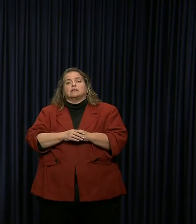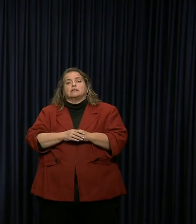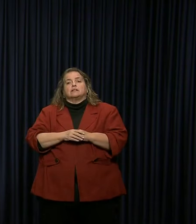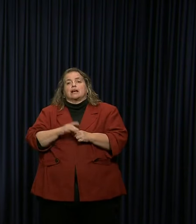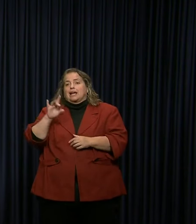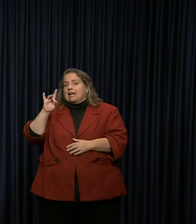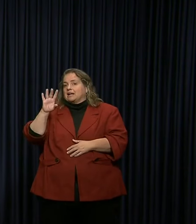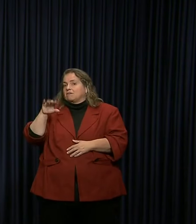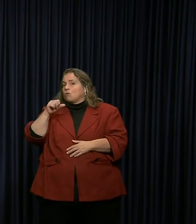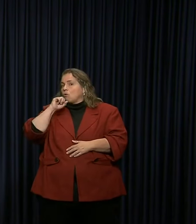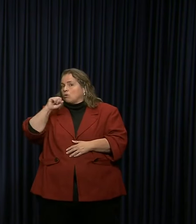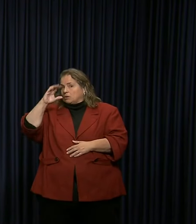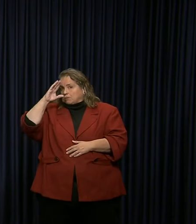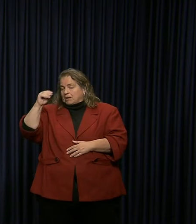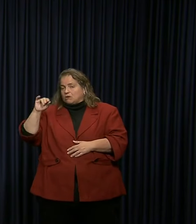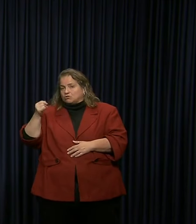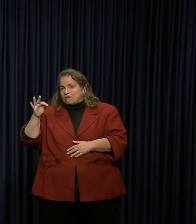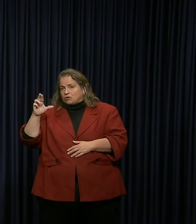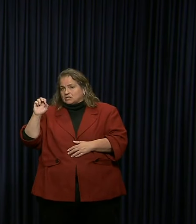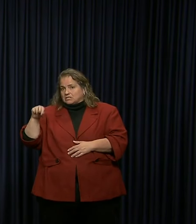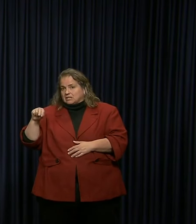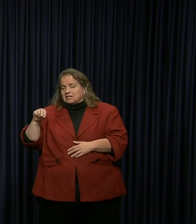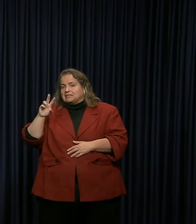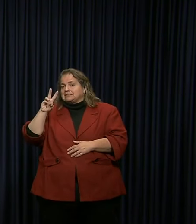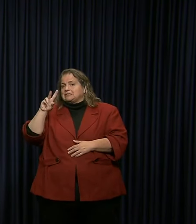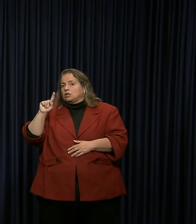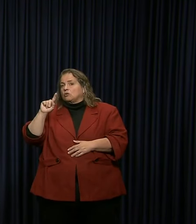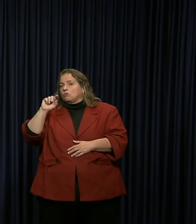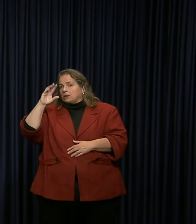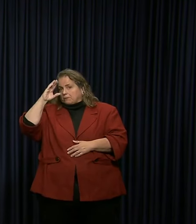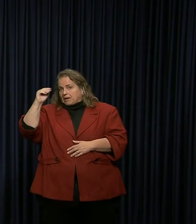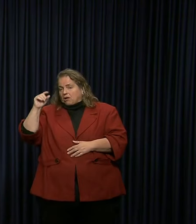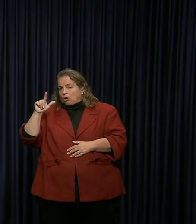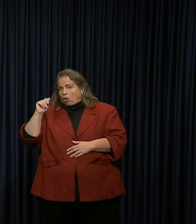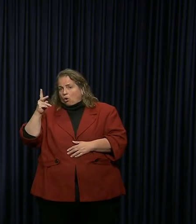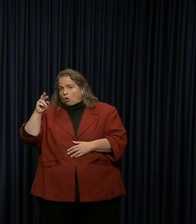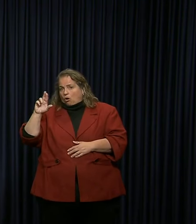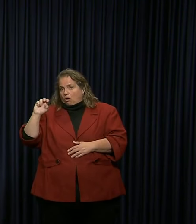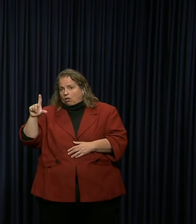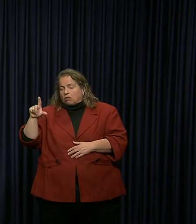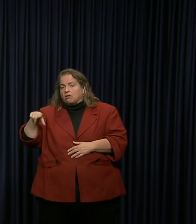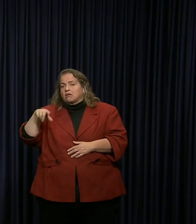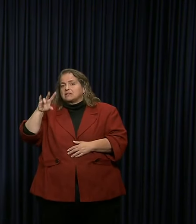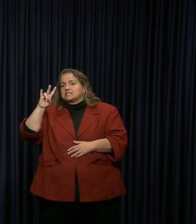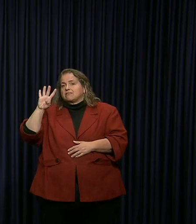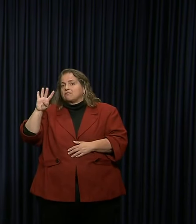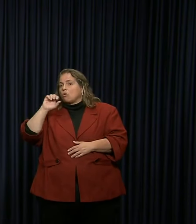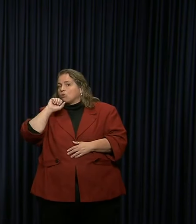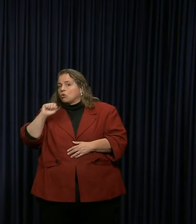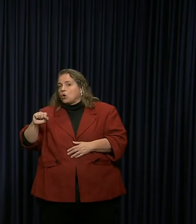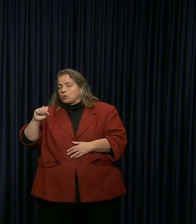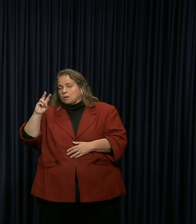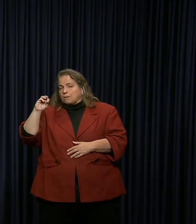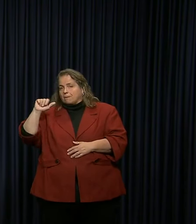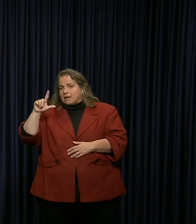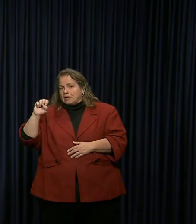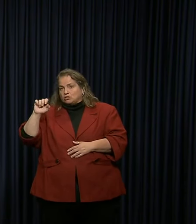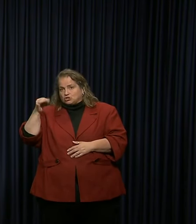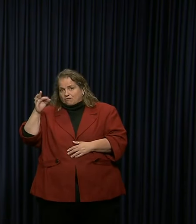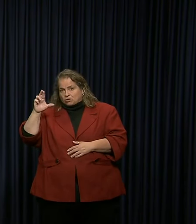an 84-year-old male in Jefferson, a 61-year-old male in Laurel, a 74-year-old male